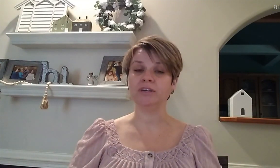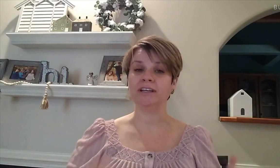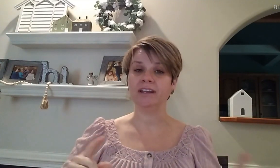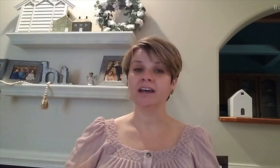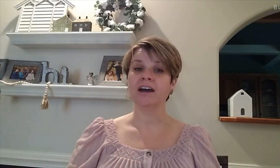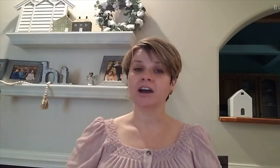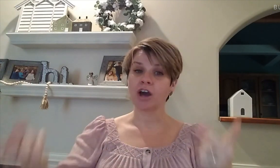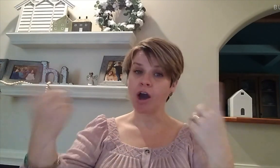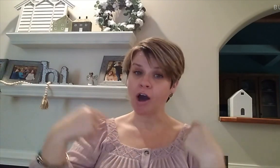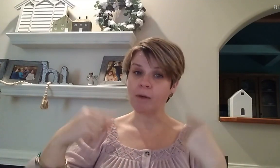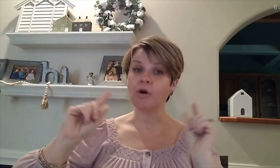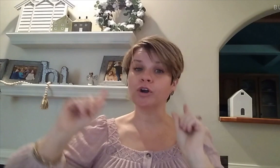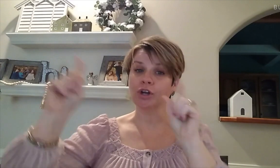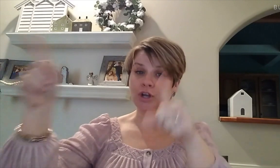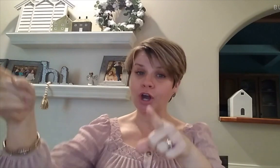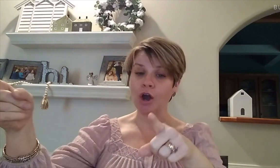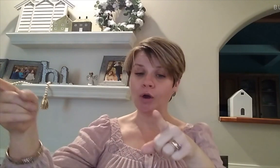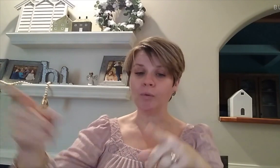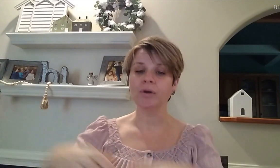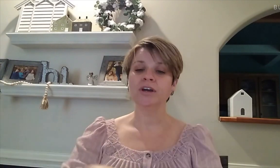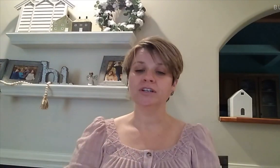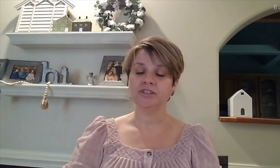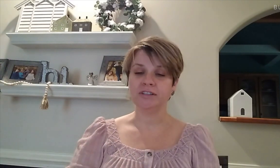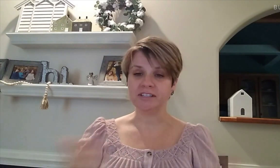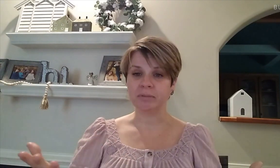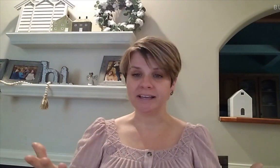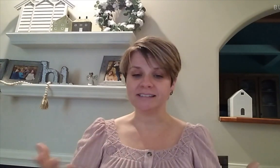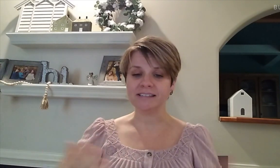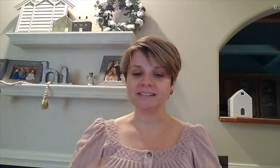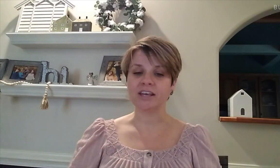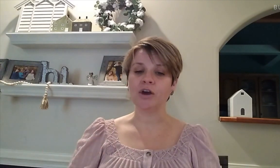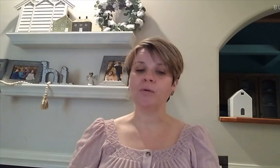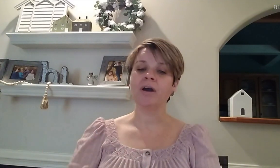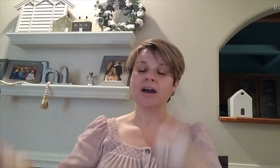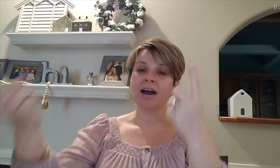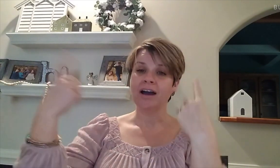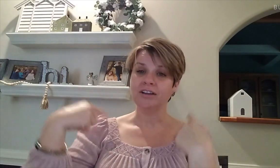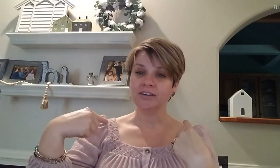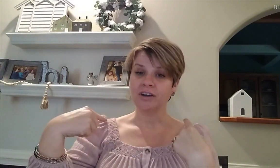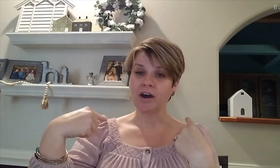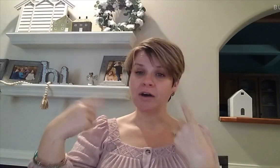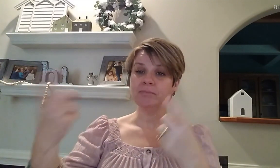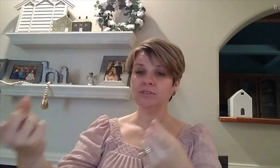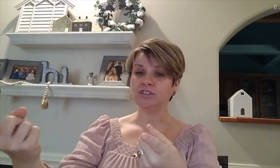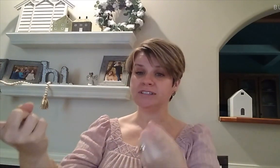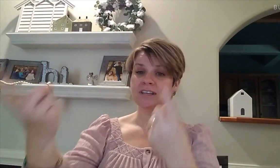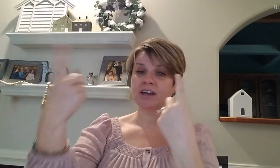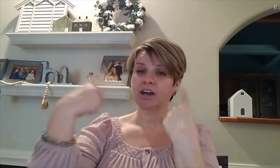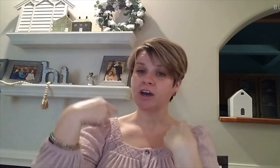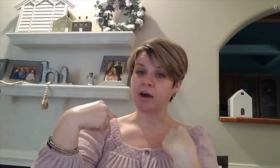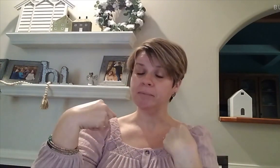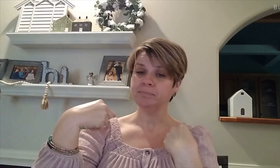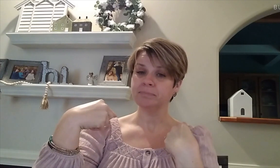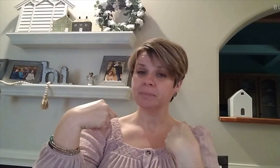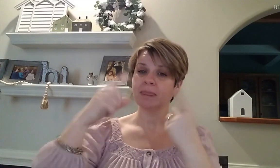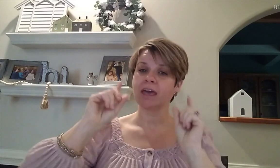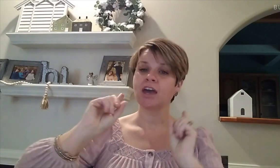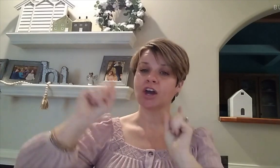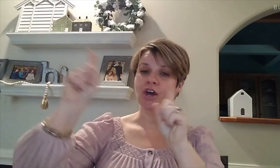can come or go to these places. So come, you just come,